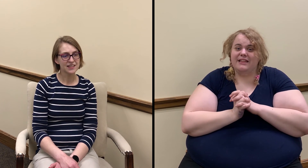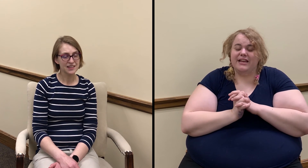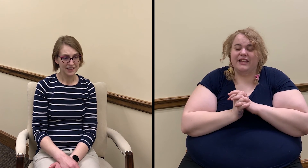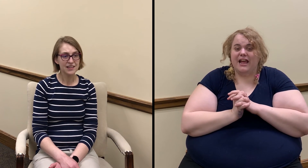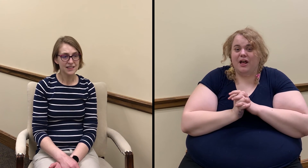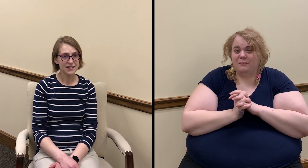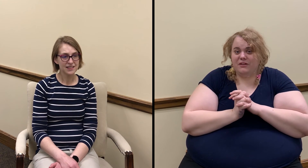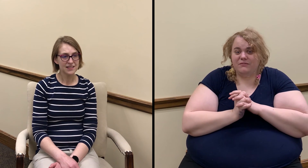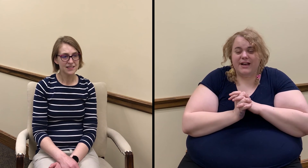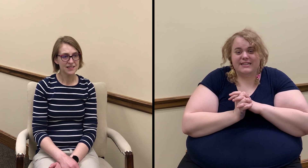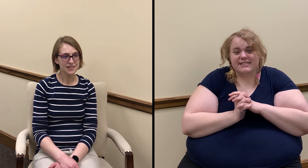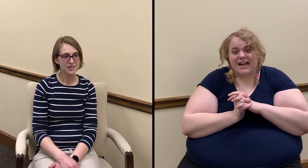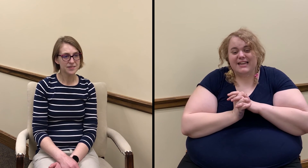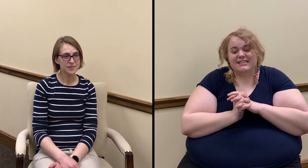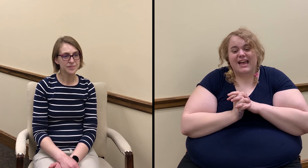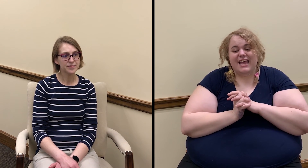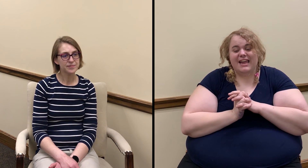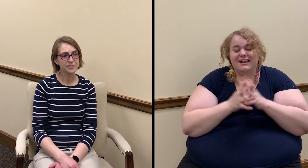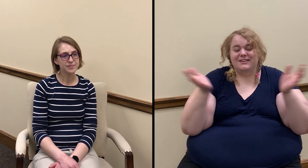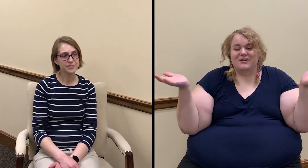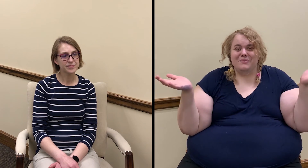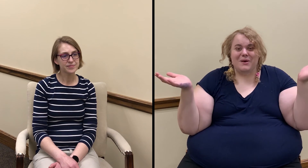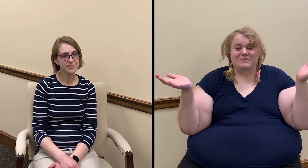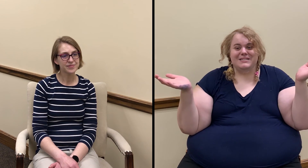that can help you find signs. And we hope to